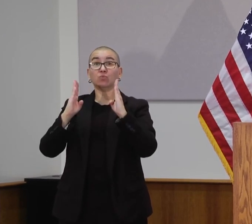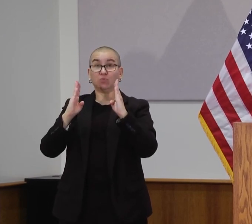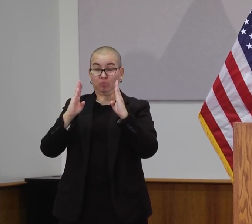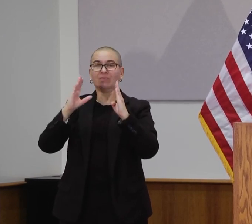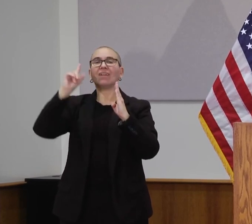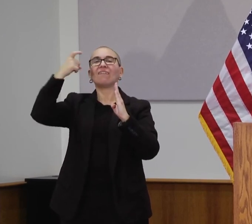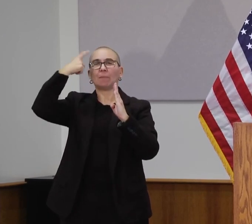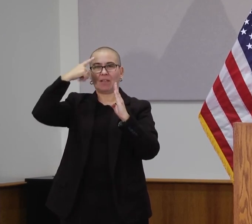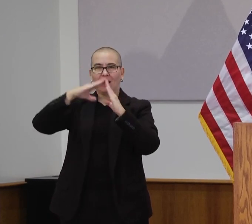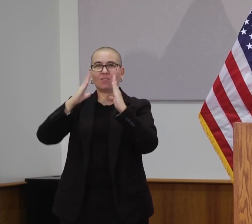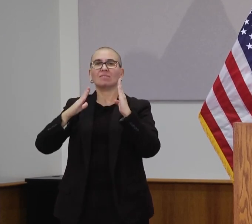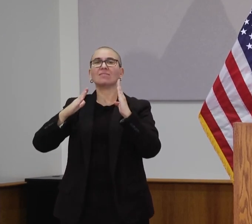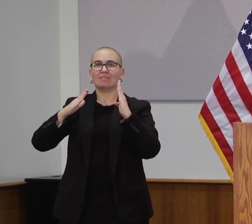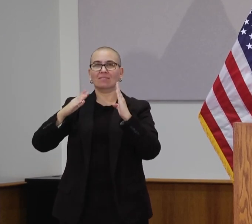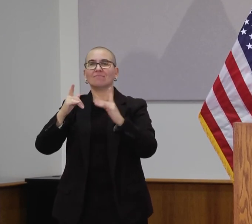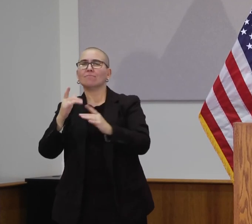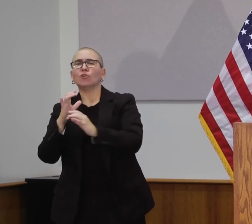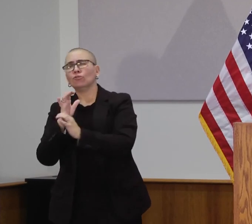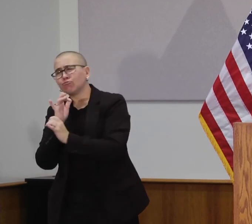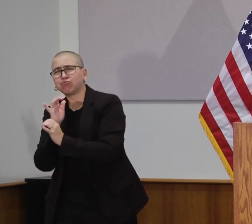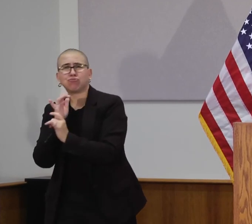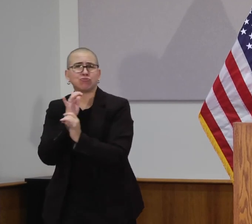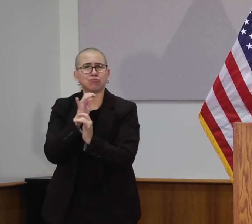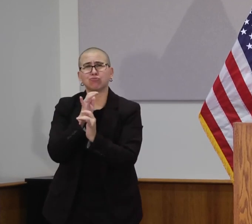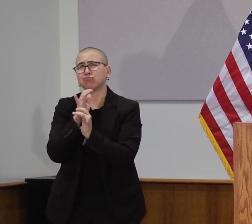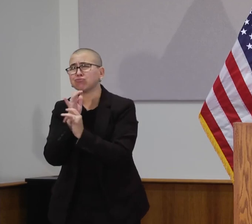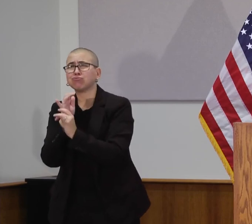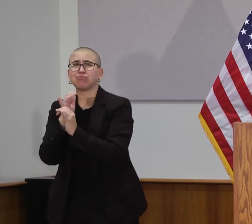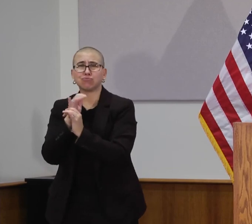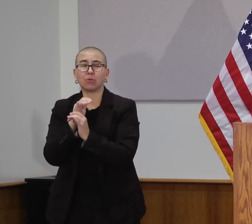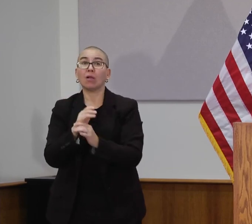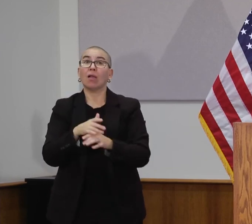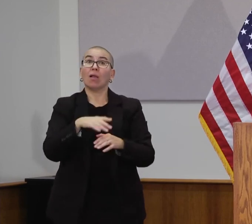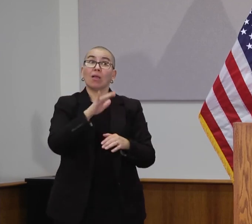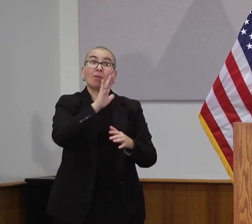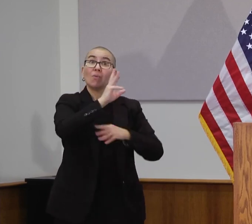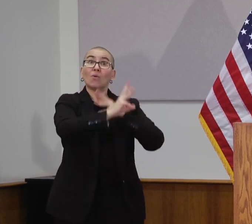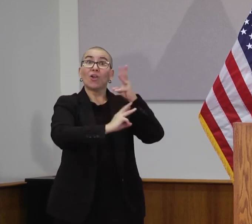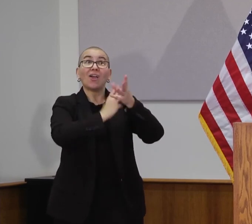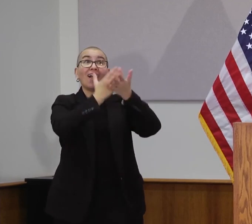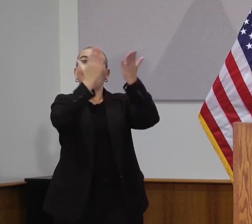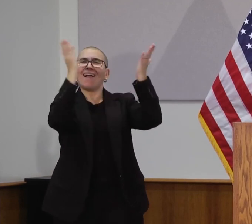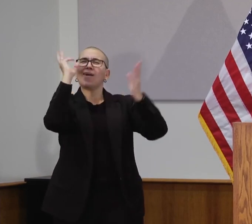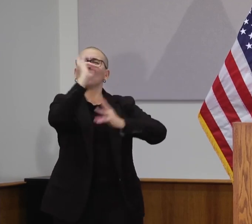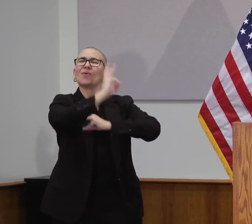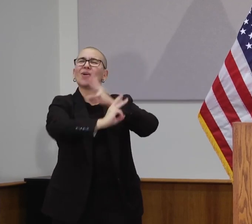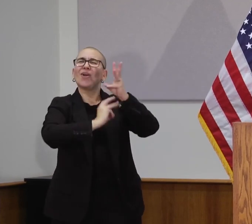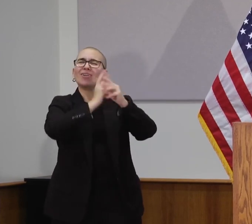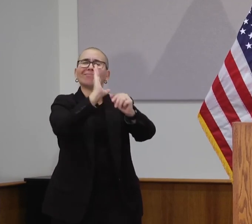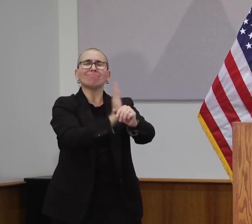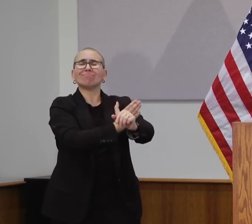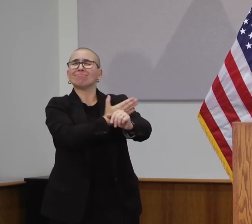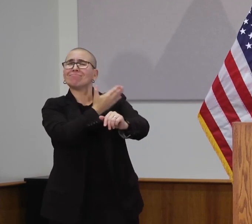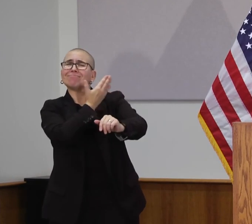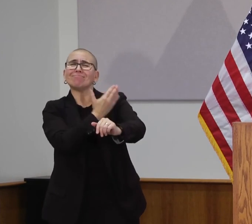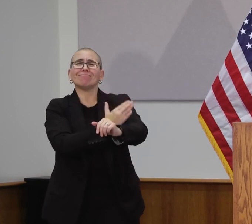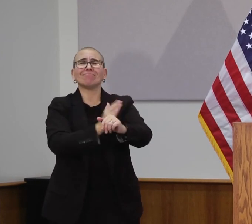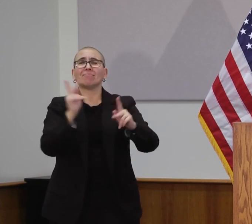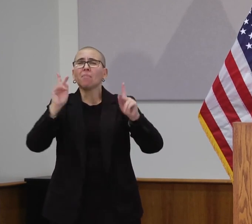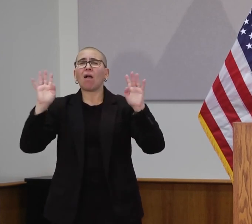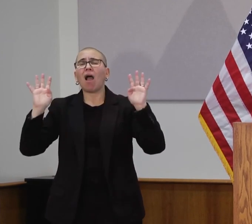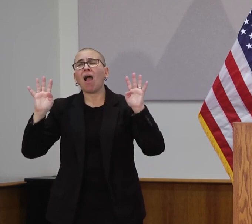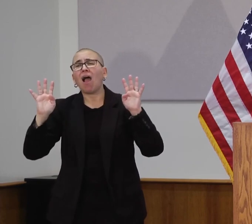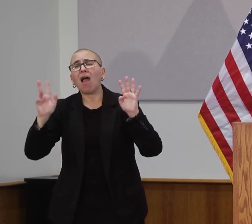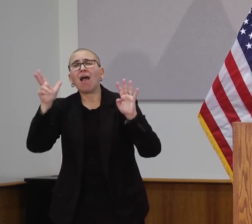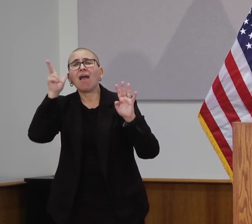Minnesota Rouser and It's a Wonderful World. And neighbors would come out on their porch, socially distanced, and listen to this and clap.